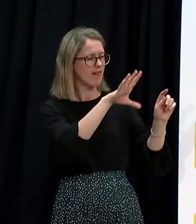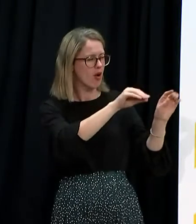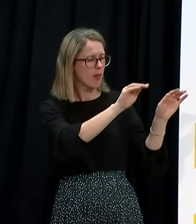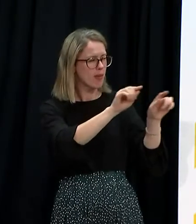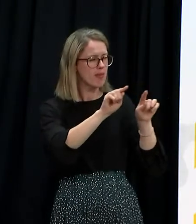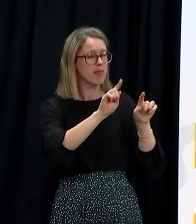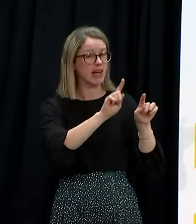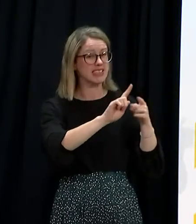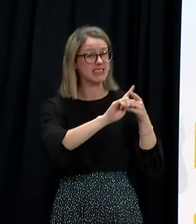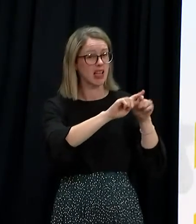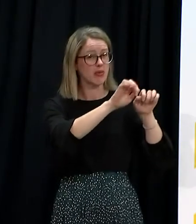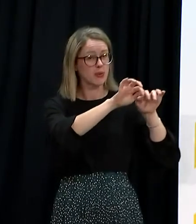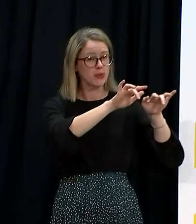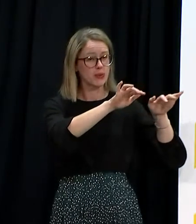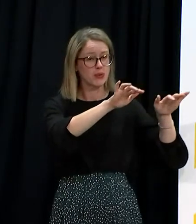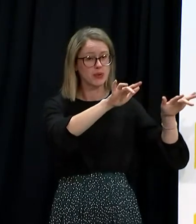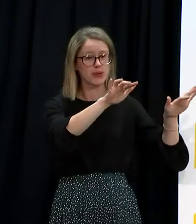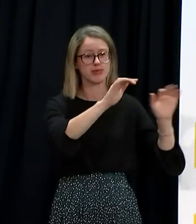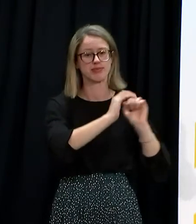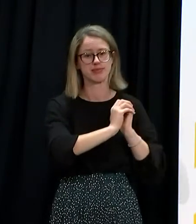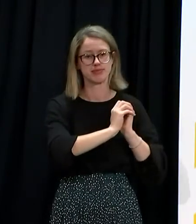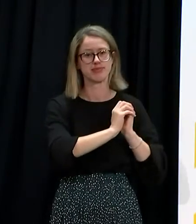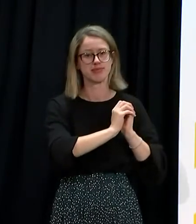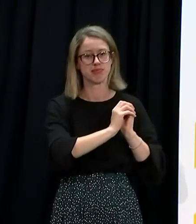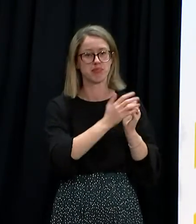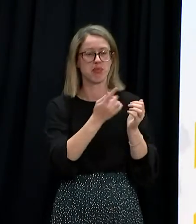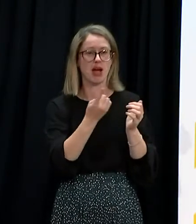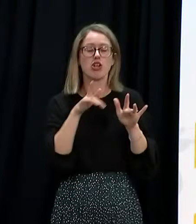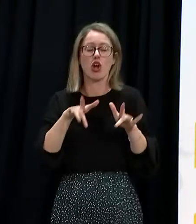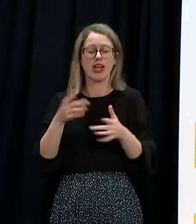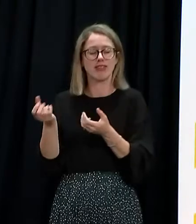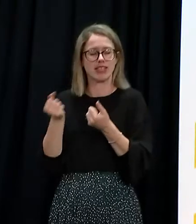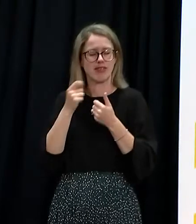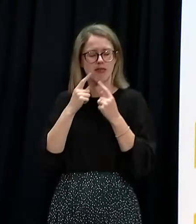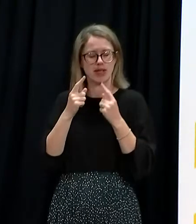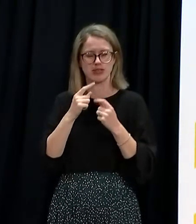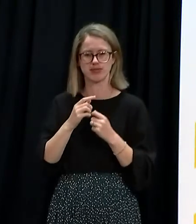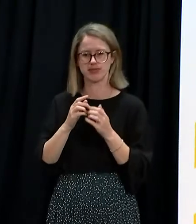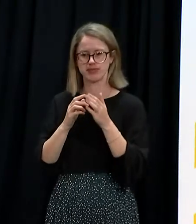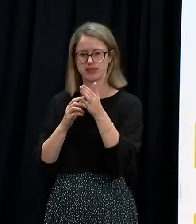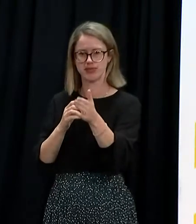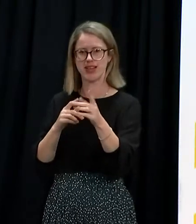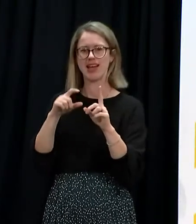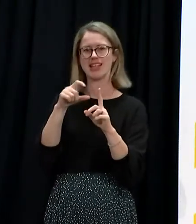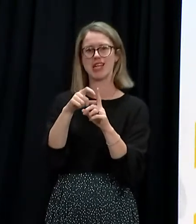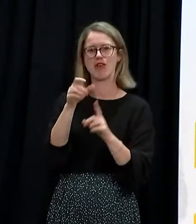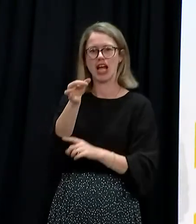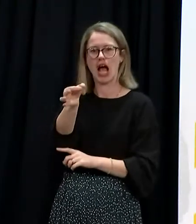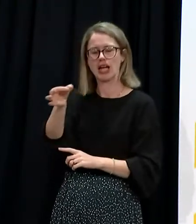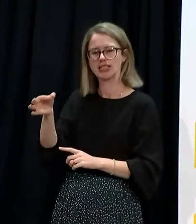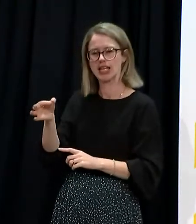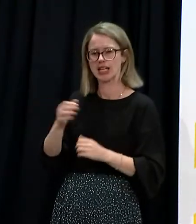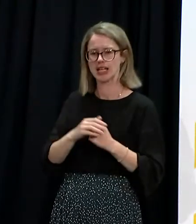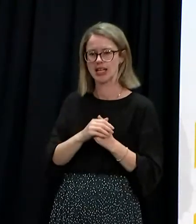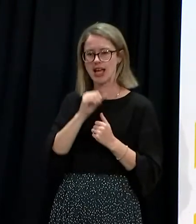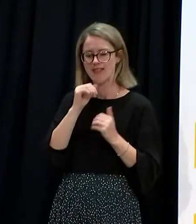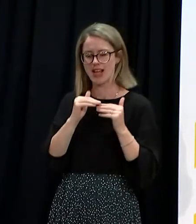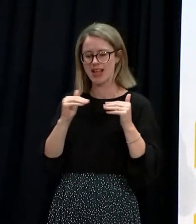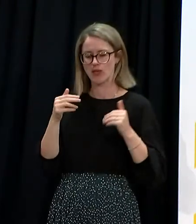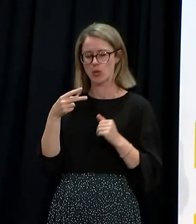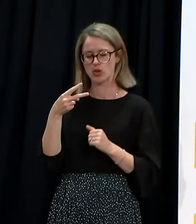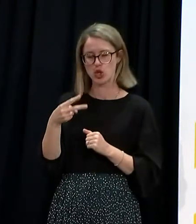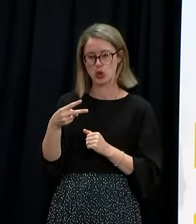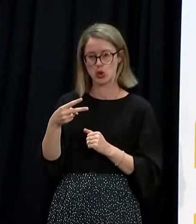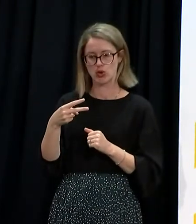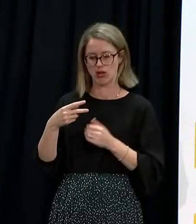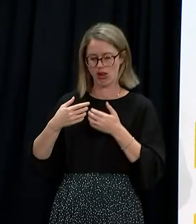but an active outbreak nonetheless. Again, we've received no advice, but that will be in my mind. Would there be concern that if level 2